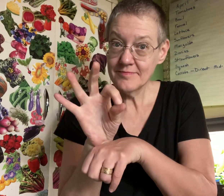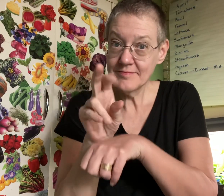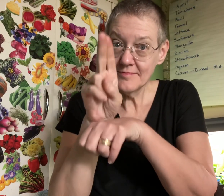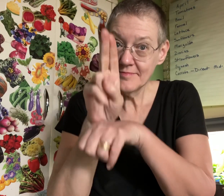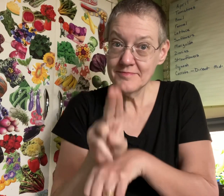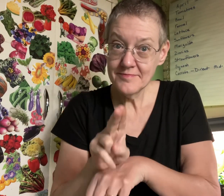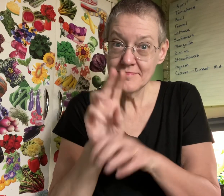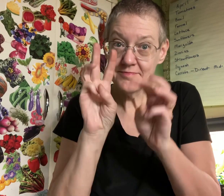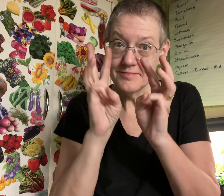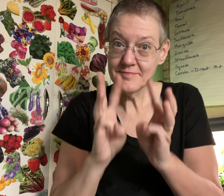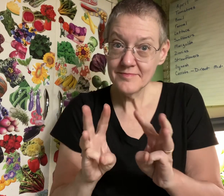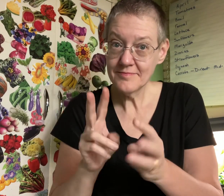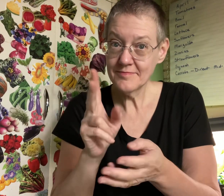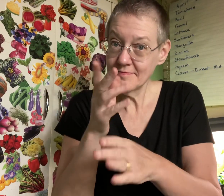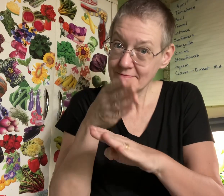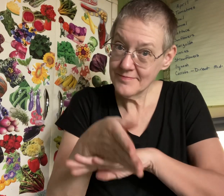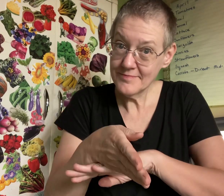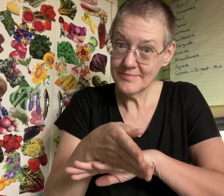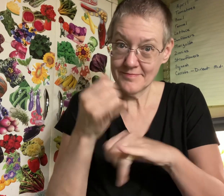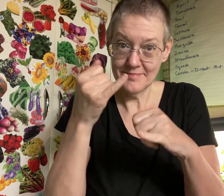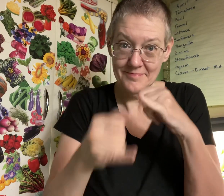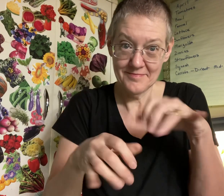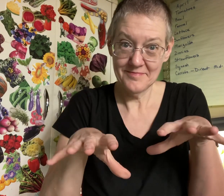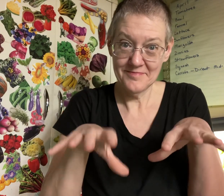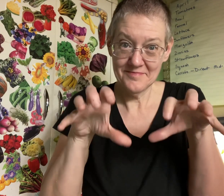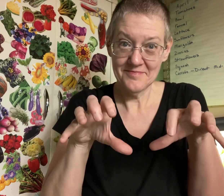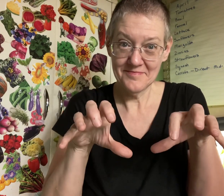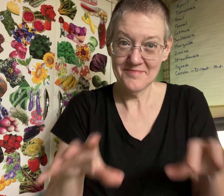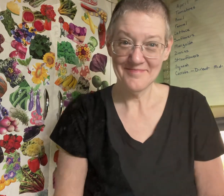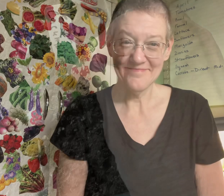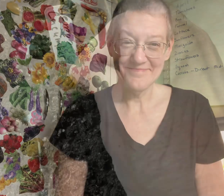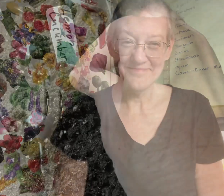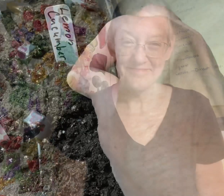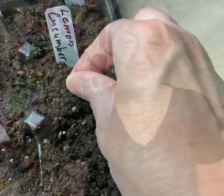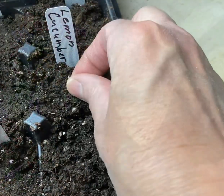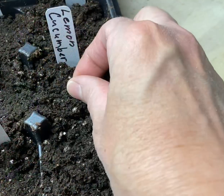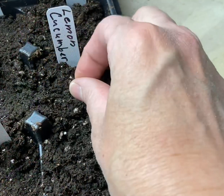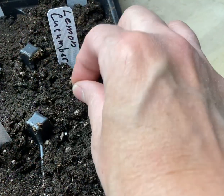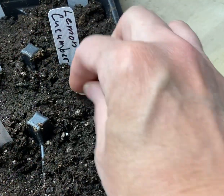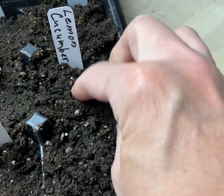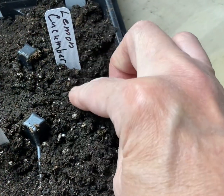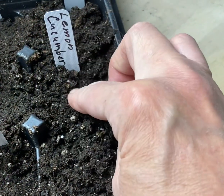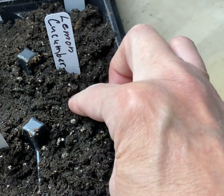Now you want to harden them off to get used to the weather after the last freeze.